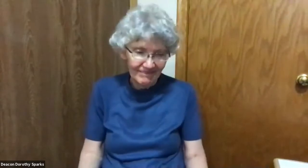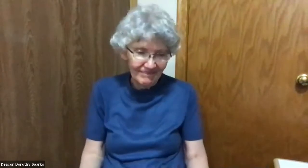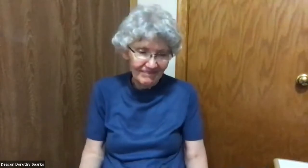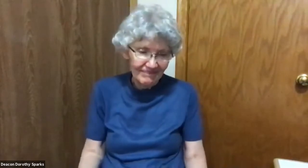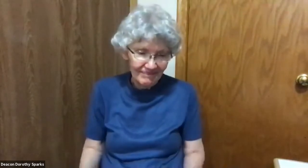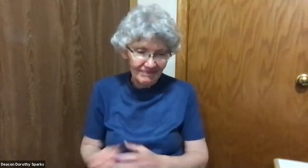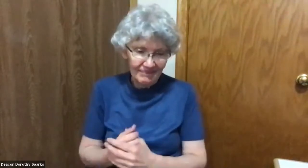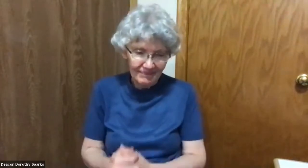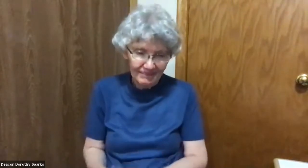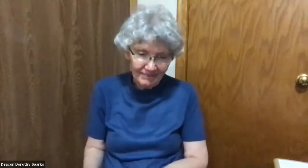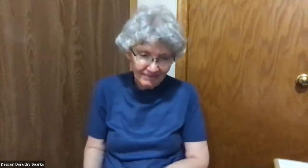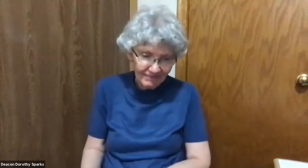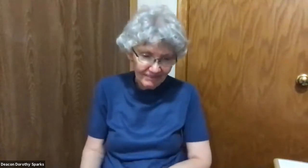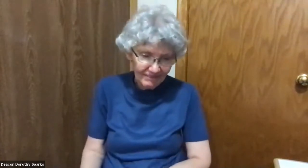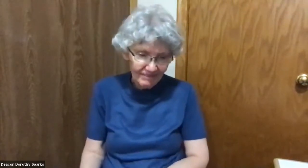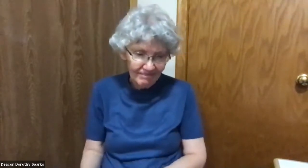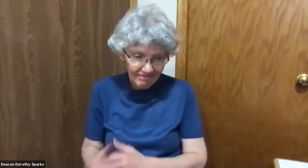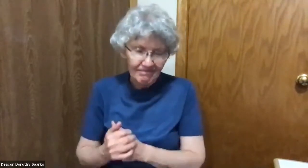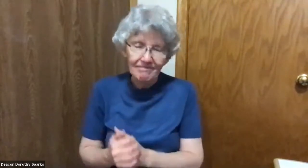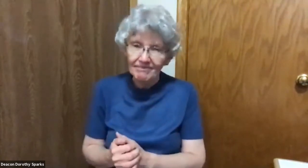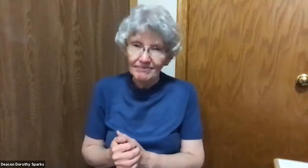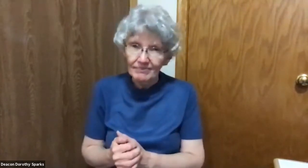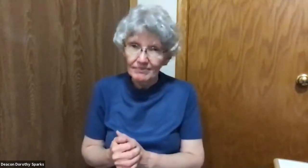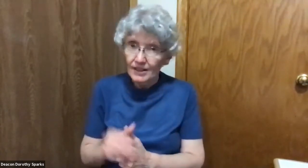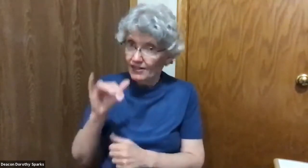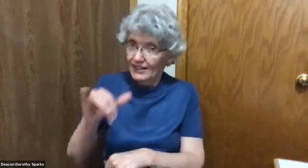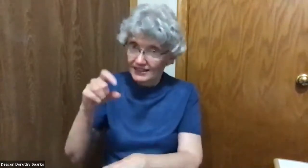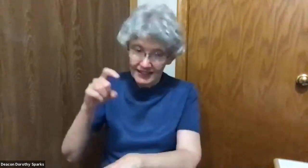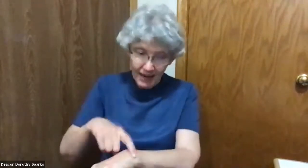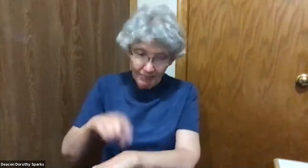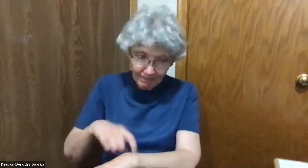and Caiaphas were Jewish high priests.